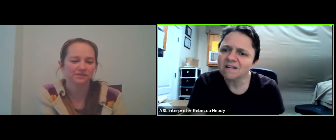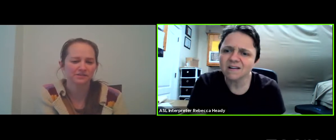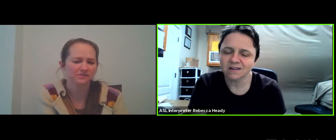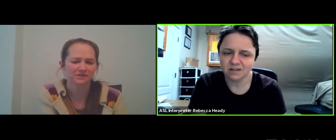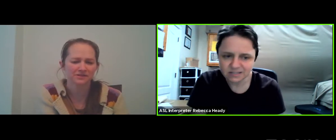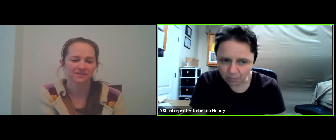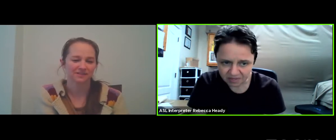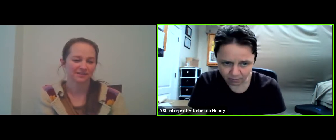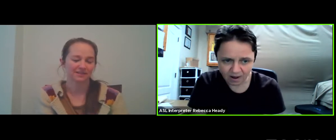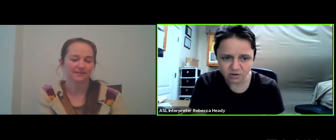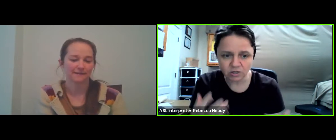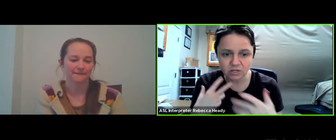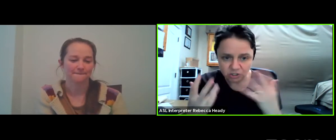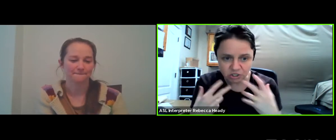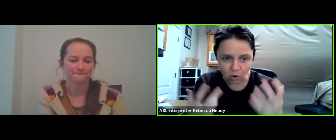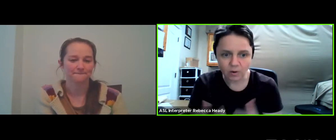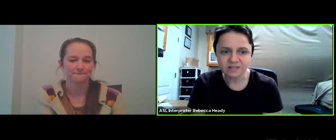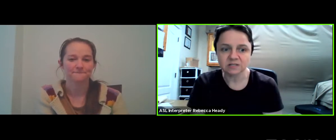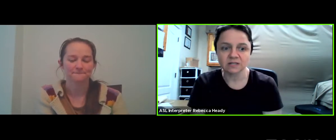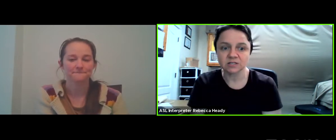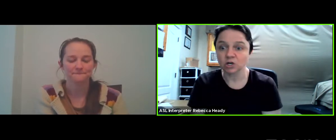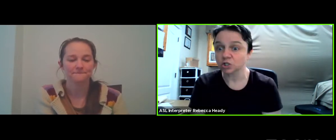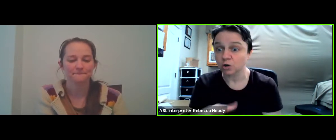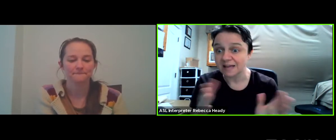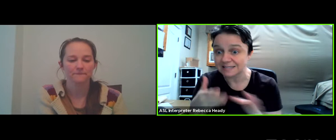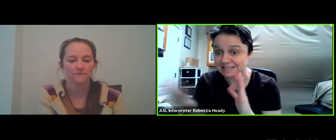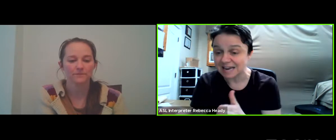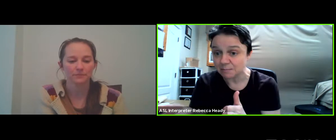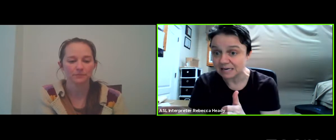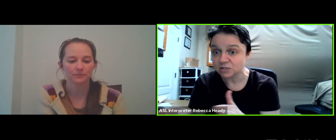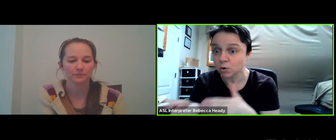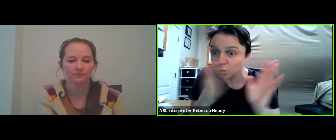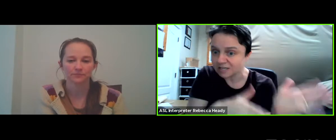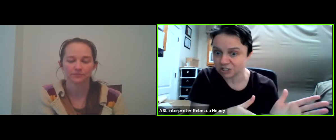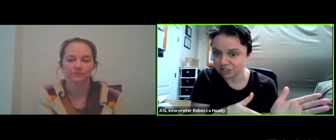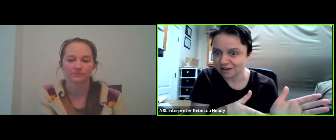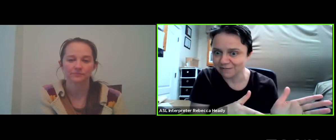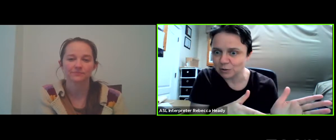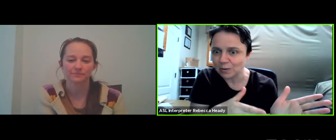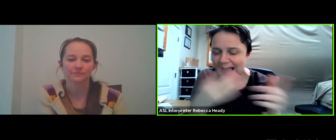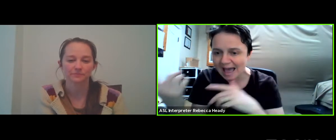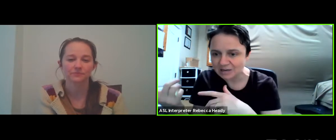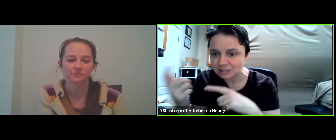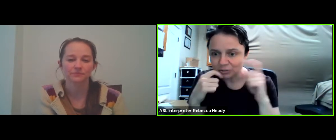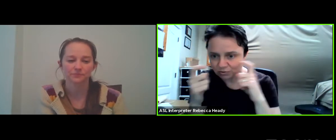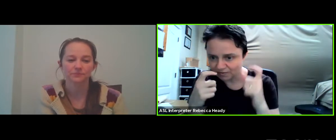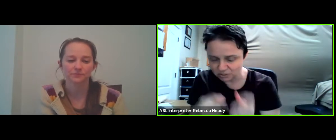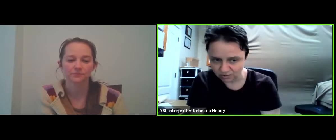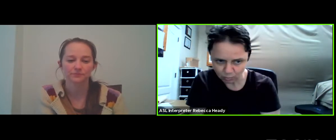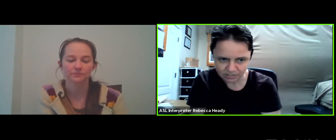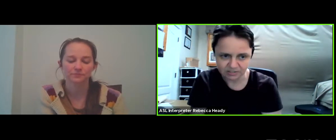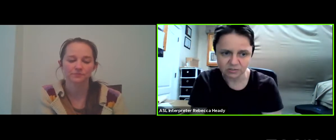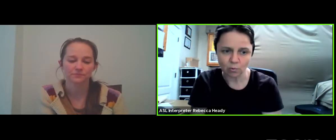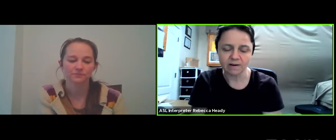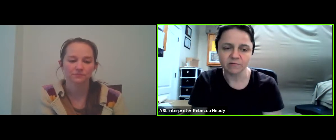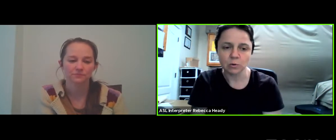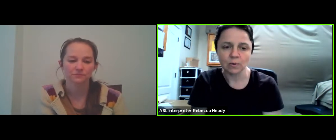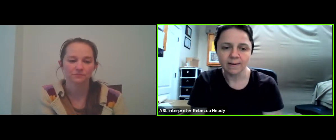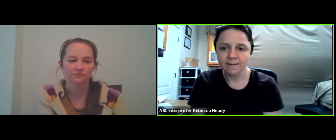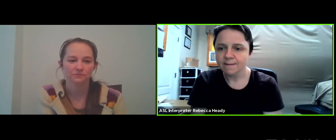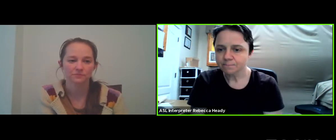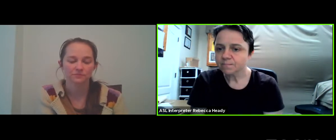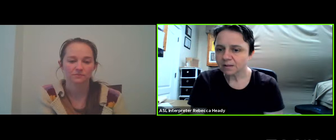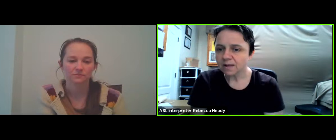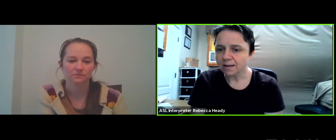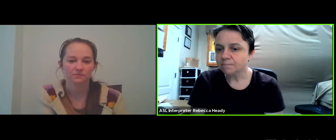Yeah. Something, right? You're going to show it's going to turn that statement into a question. If those facial expressions, or if